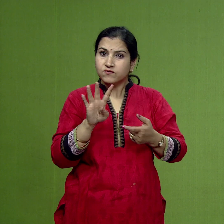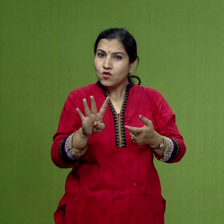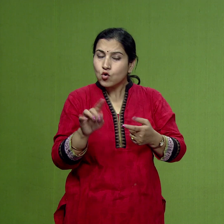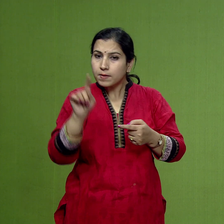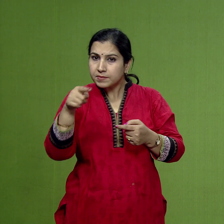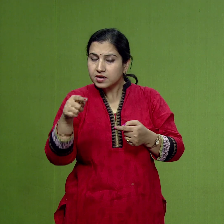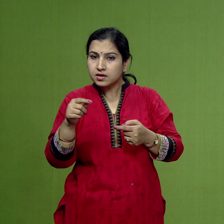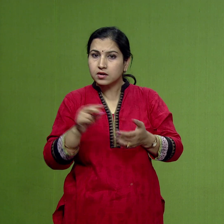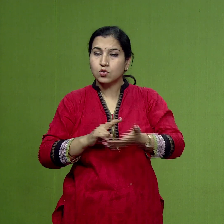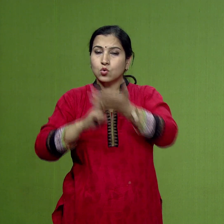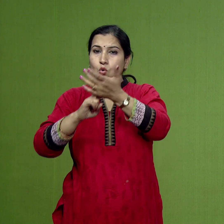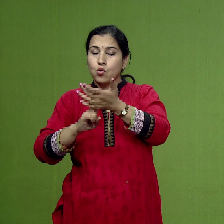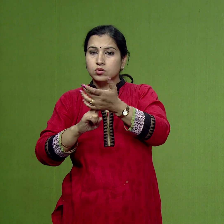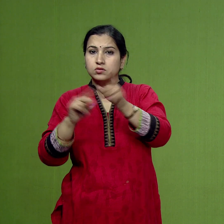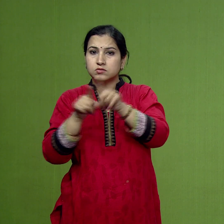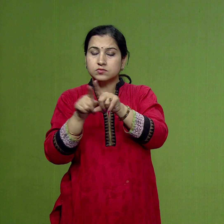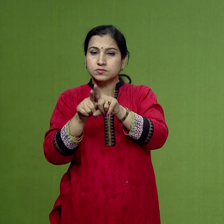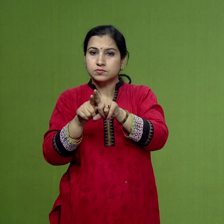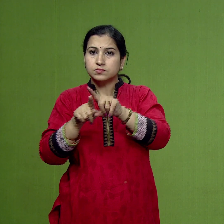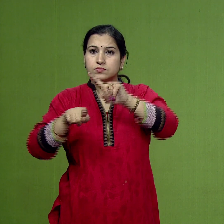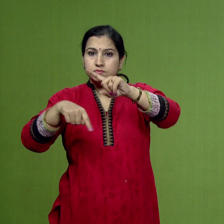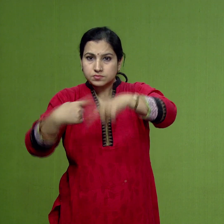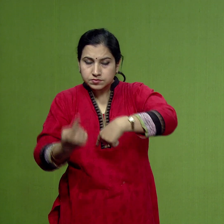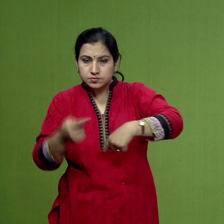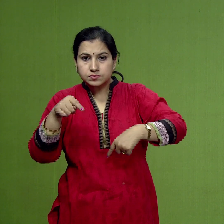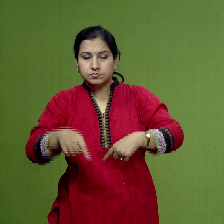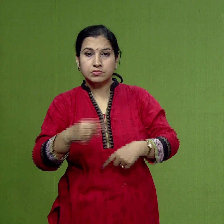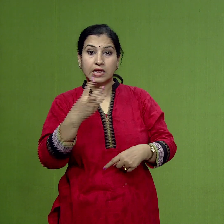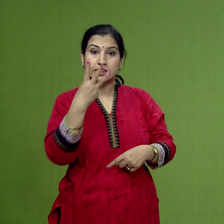degrees 6 minutes north latitudes, occupying